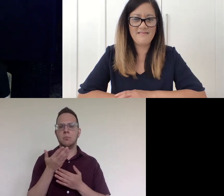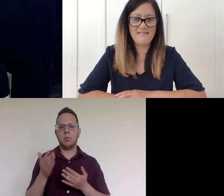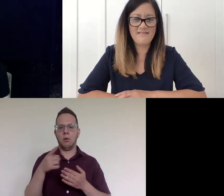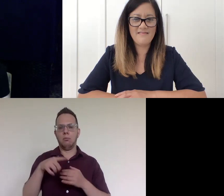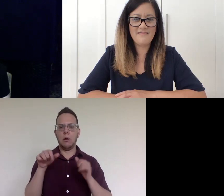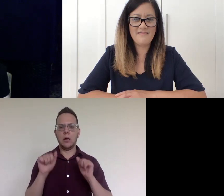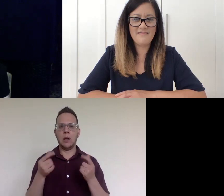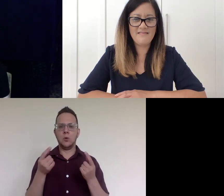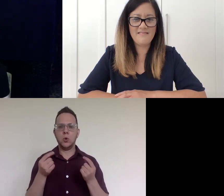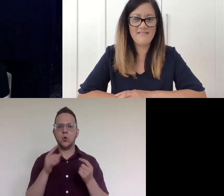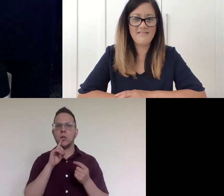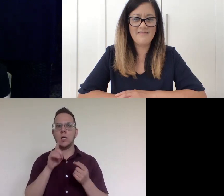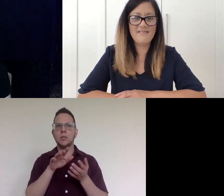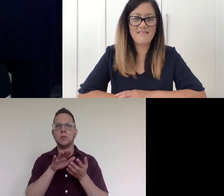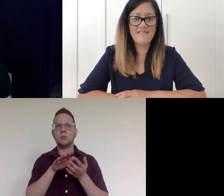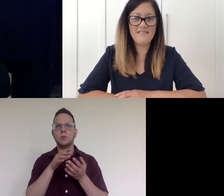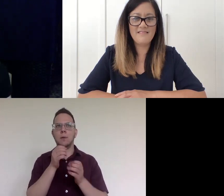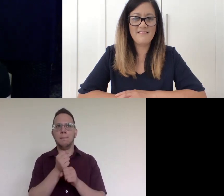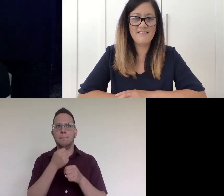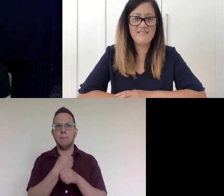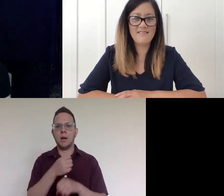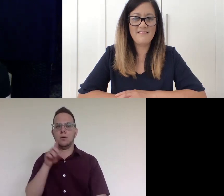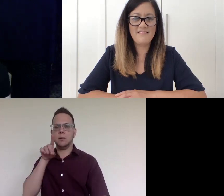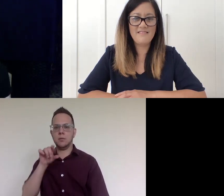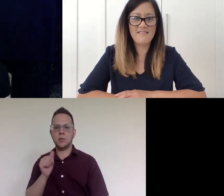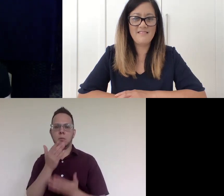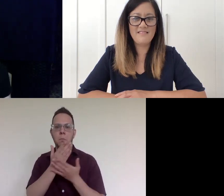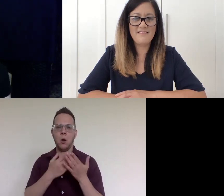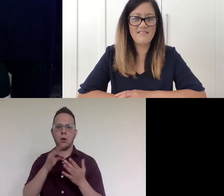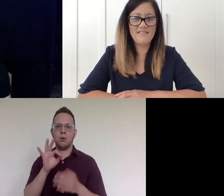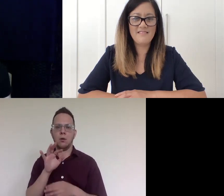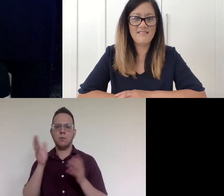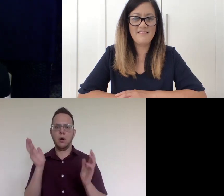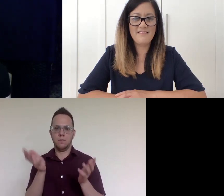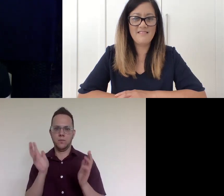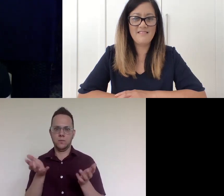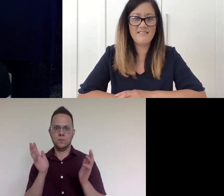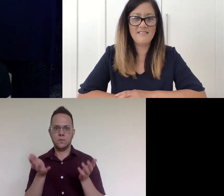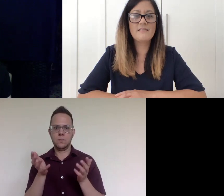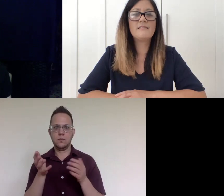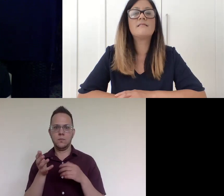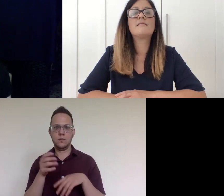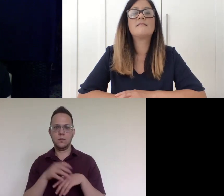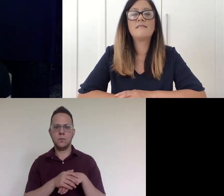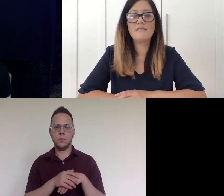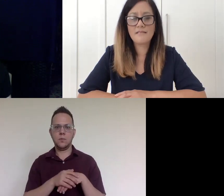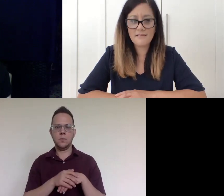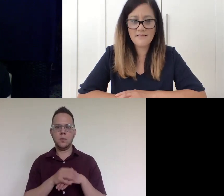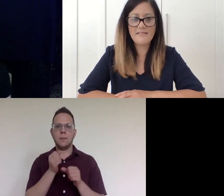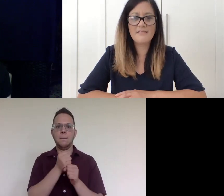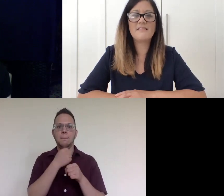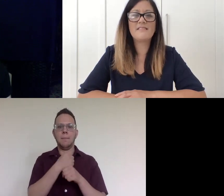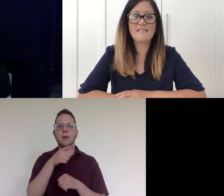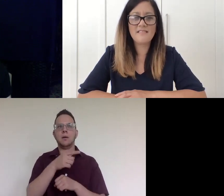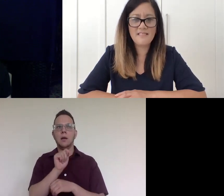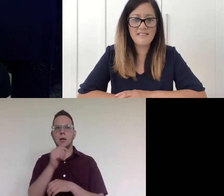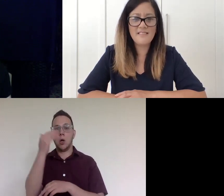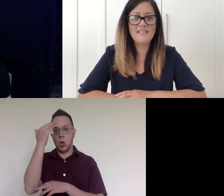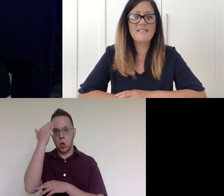medical school and physician assistant programs and, other schools as well, the best thing you can do is make the disability part of